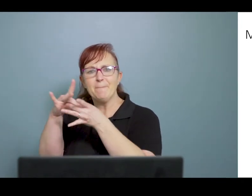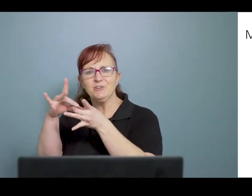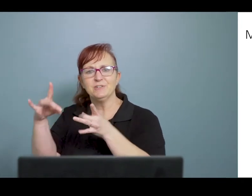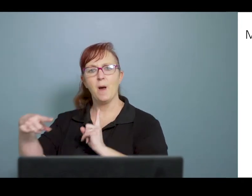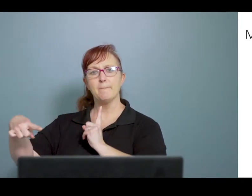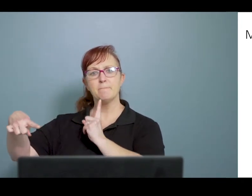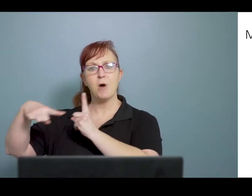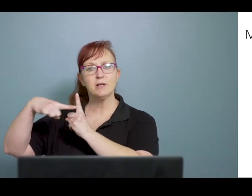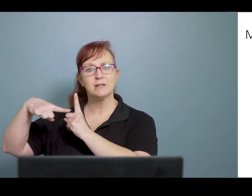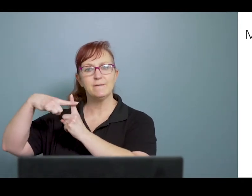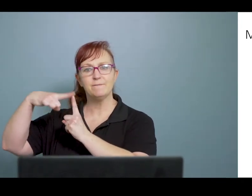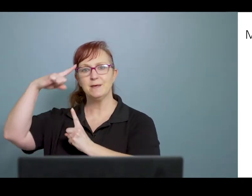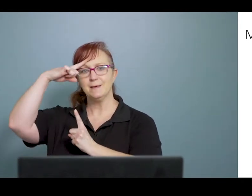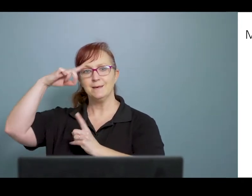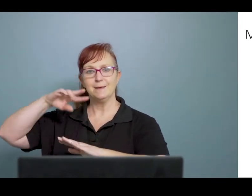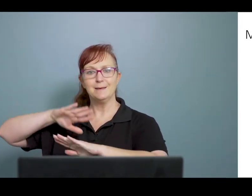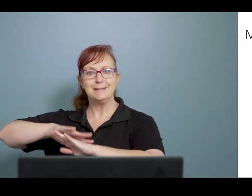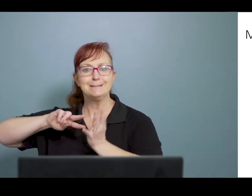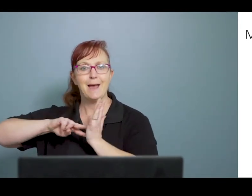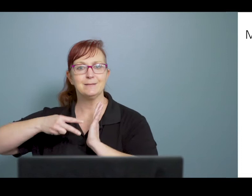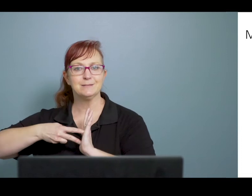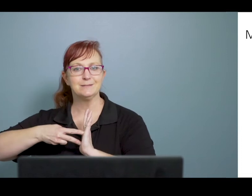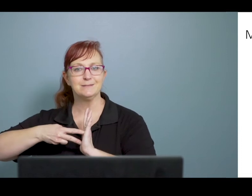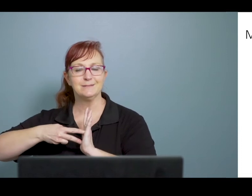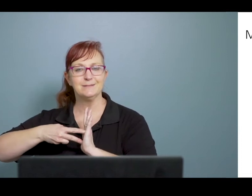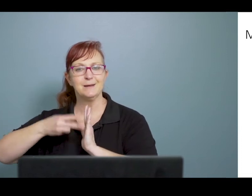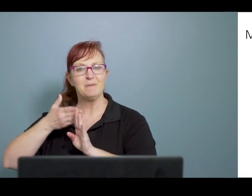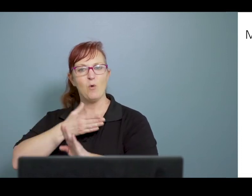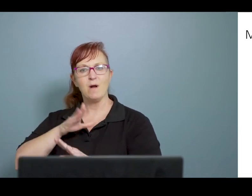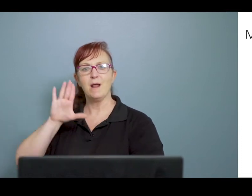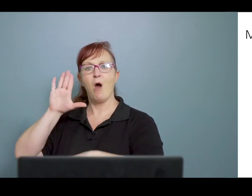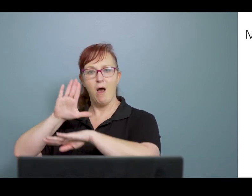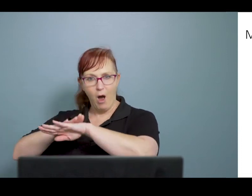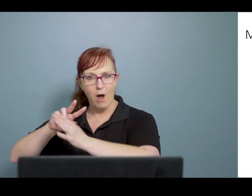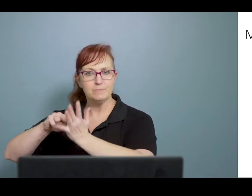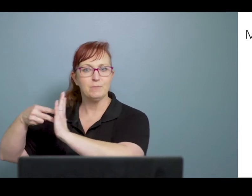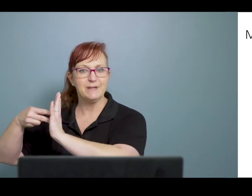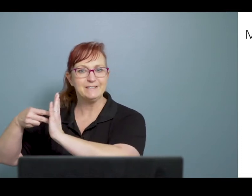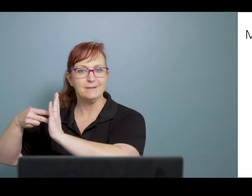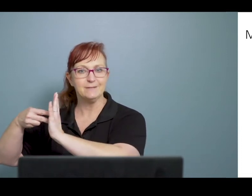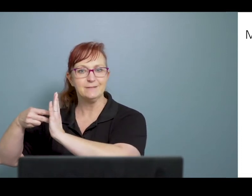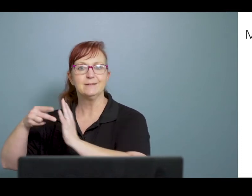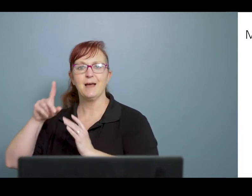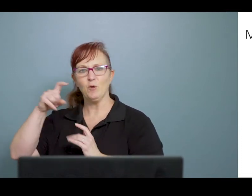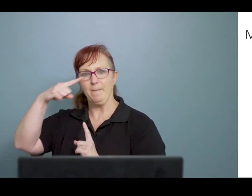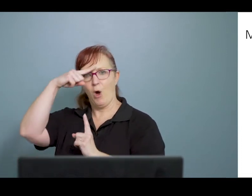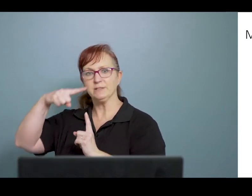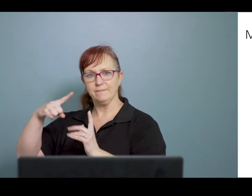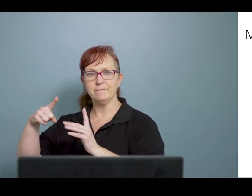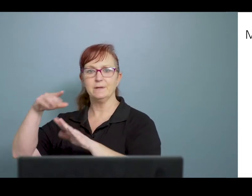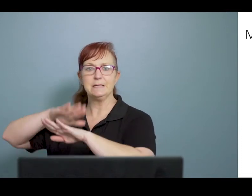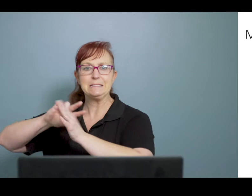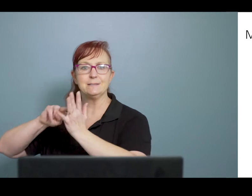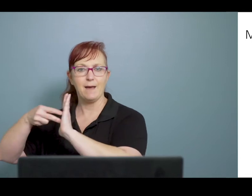intent a little bit earlier. And I think that can go a long way